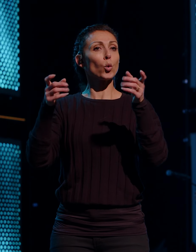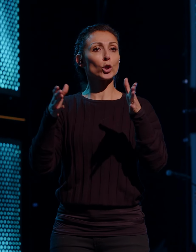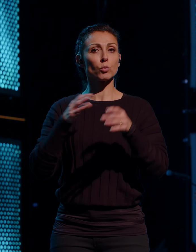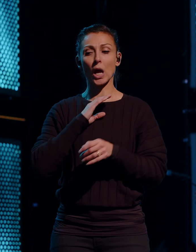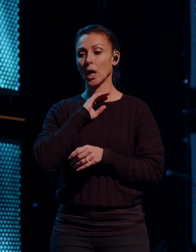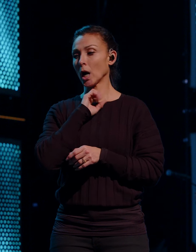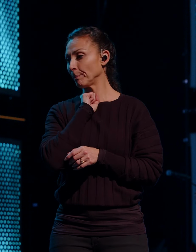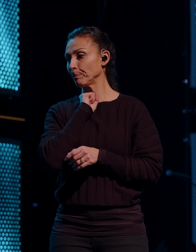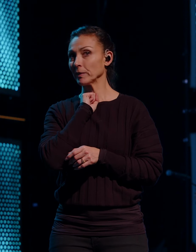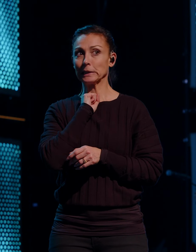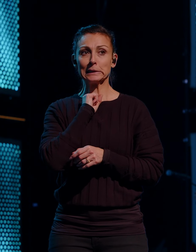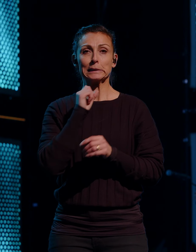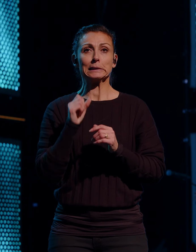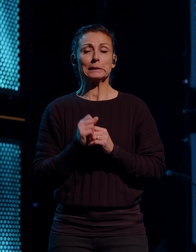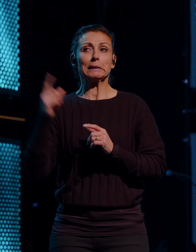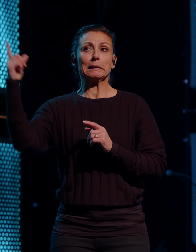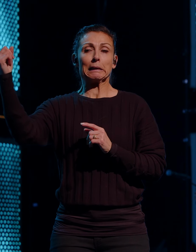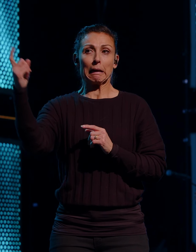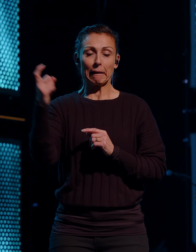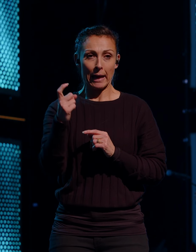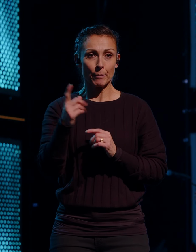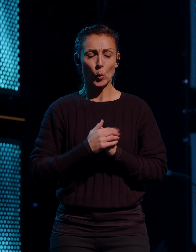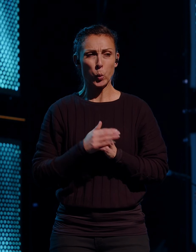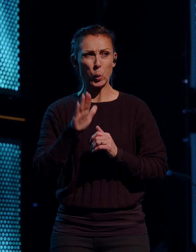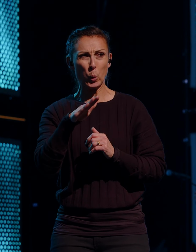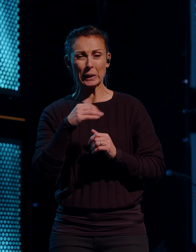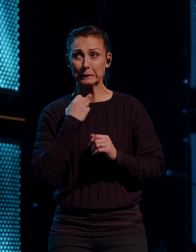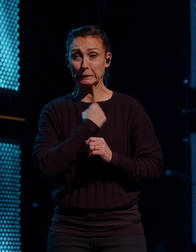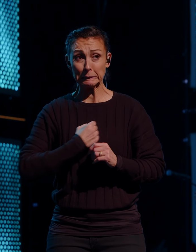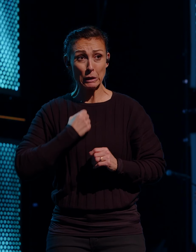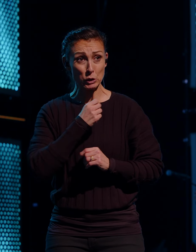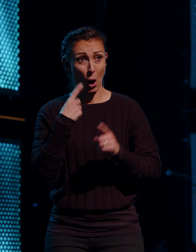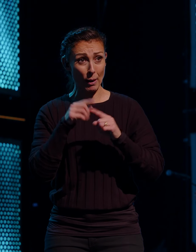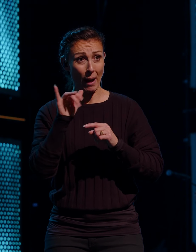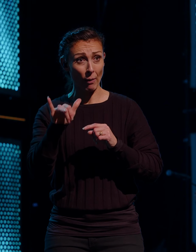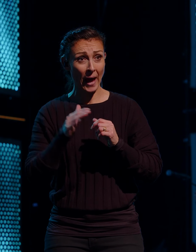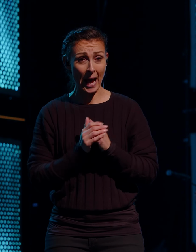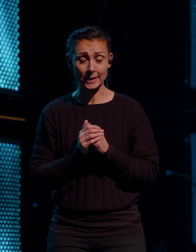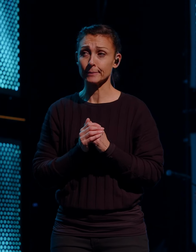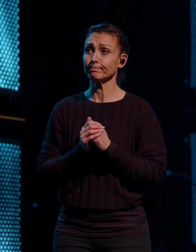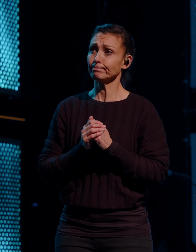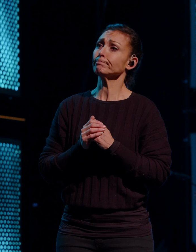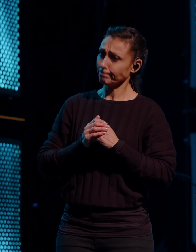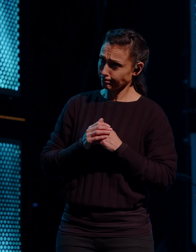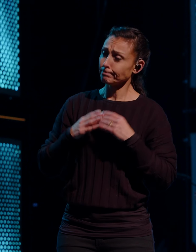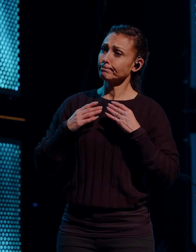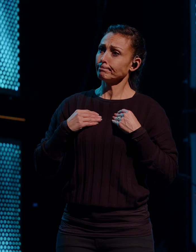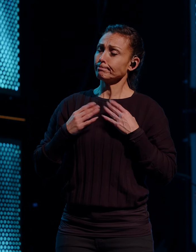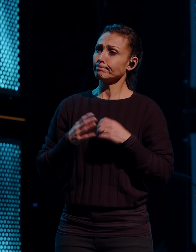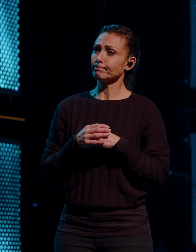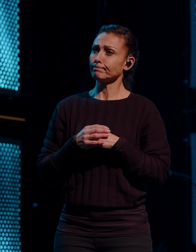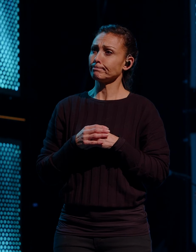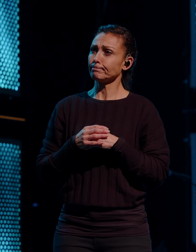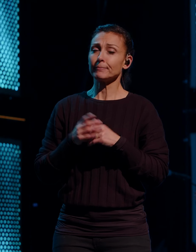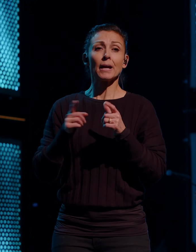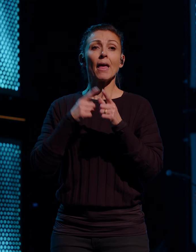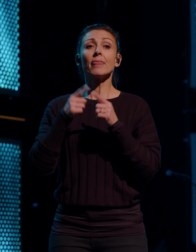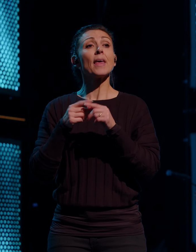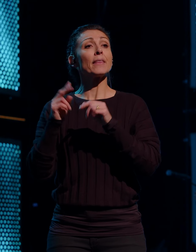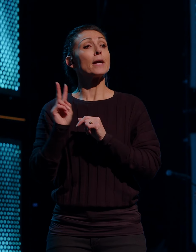when they had seen the brothers, they encouraged them and they departed. This is something that's fascinating to me. They waited